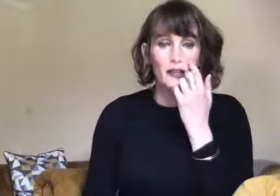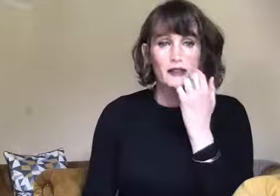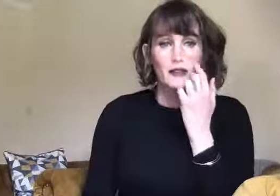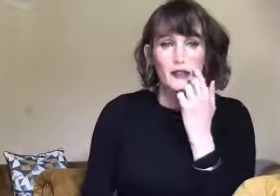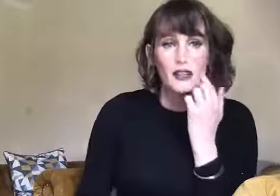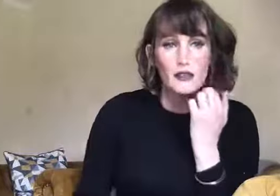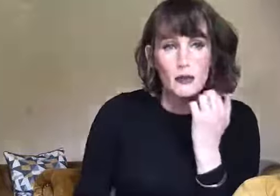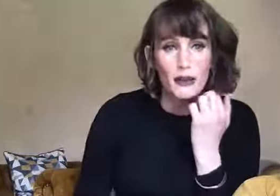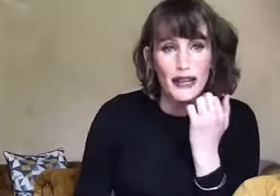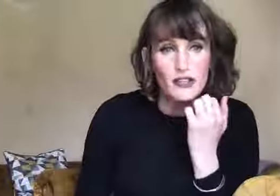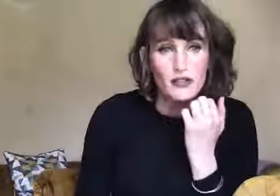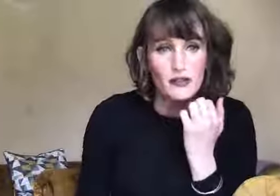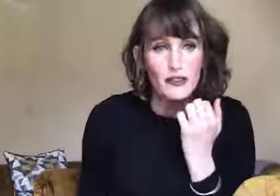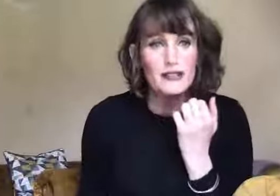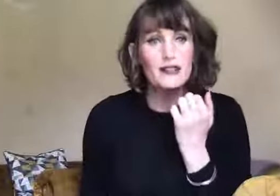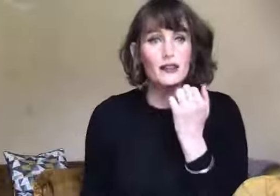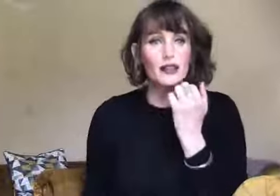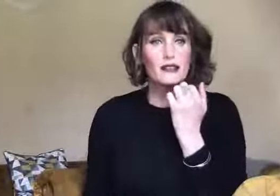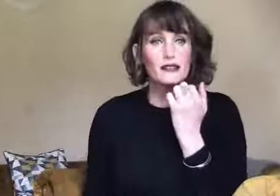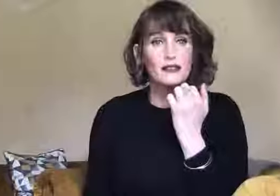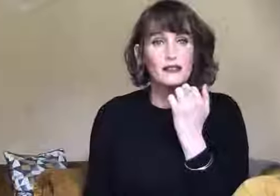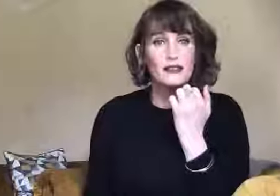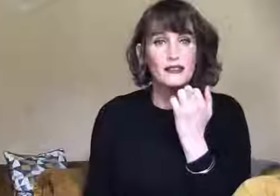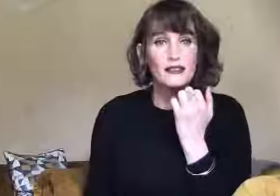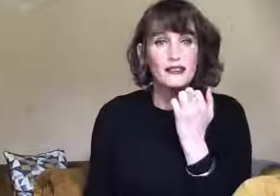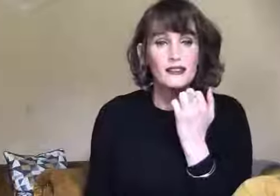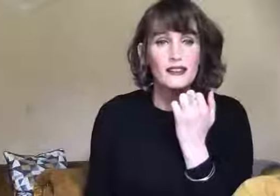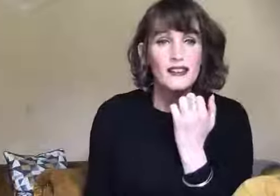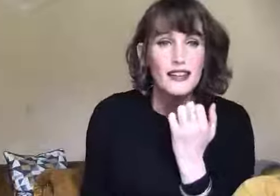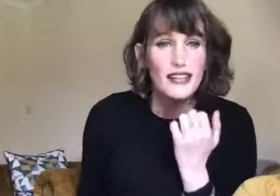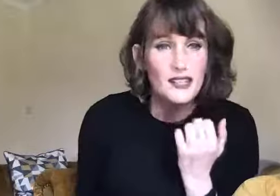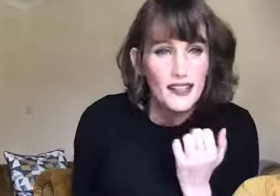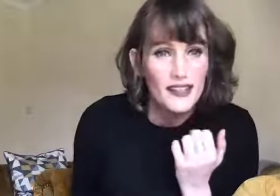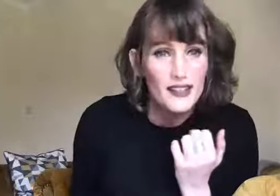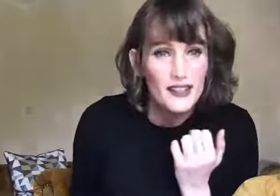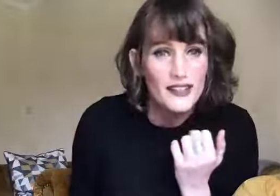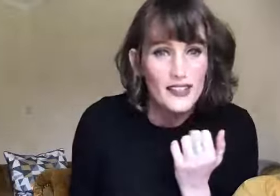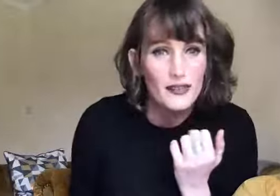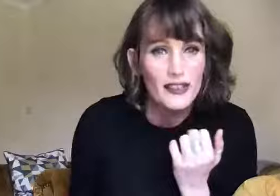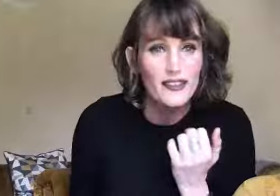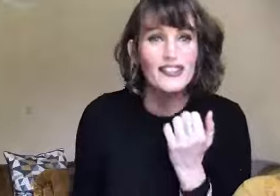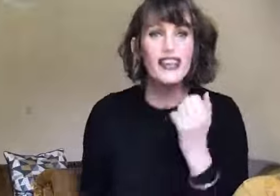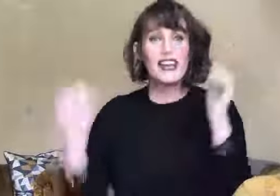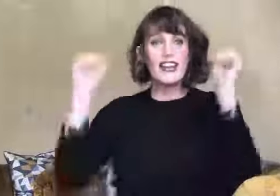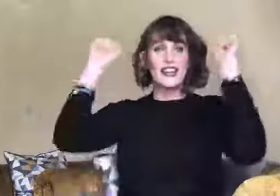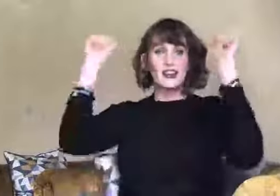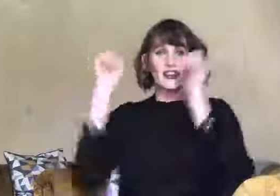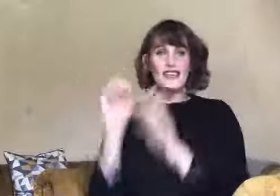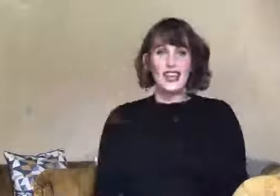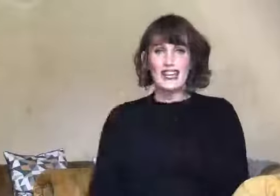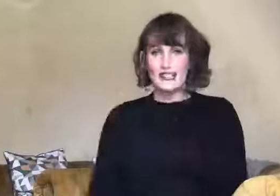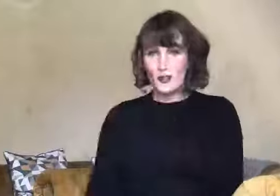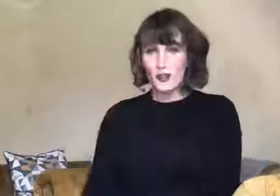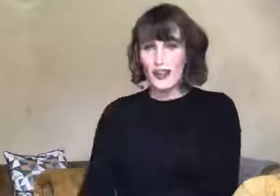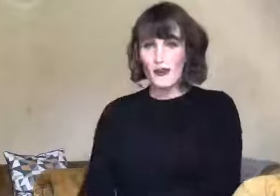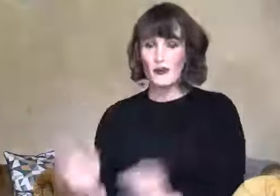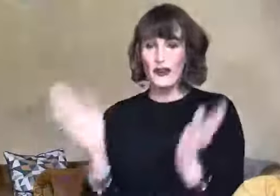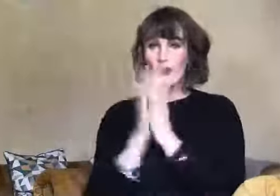Okay, the replay shouldn't fizz. Okay. It's okay, you just did the alphabet, I got it. Yay! Okay, Kaylee's got the alphabet. I'm